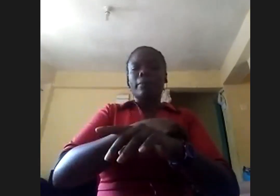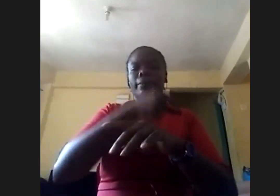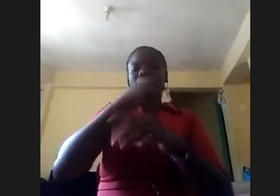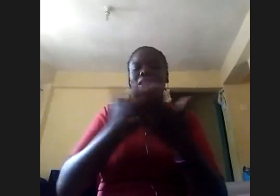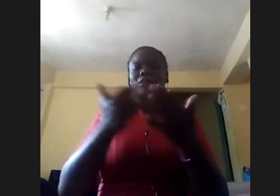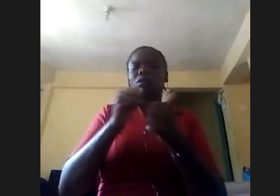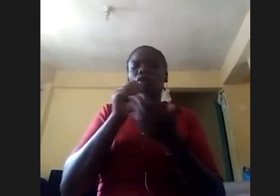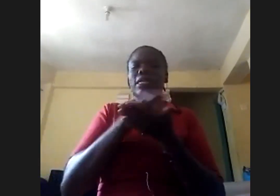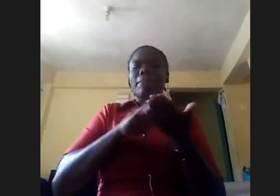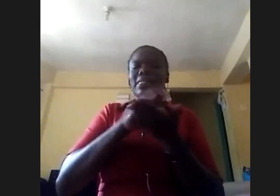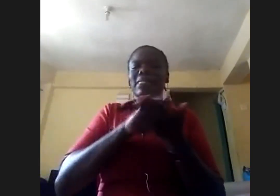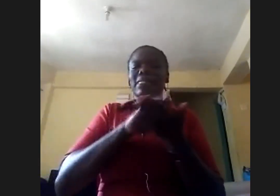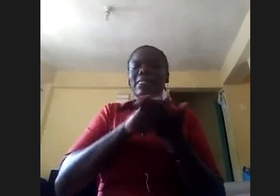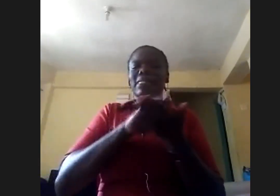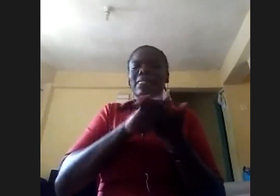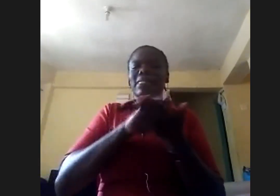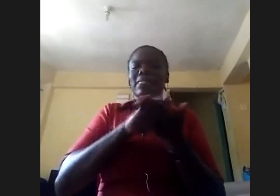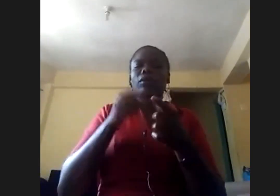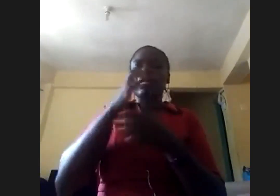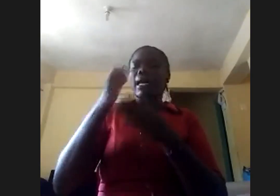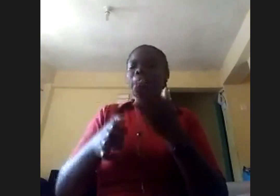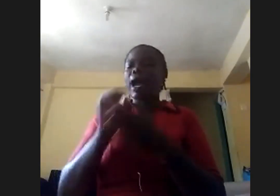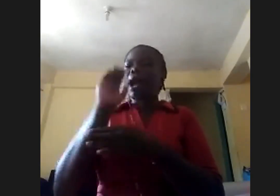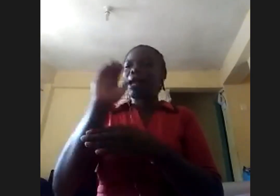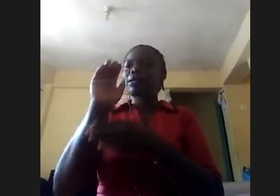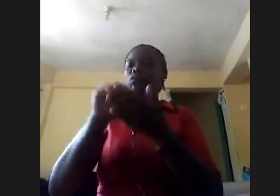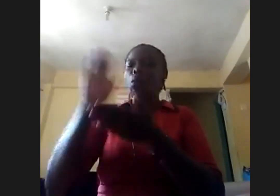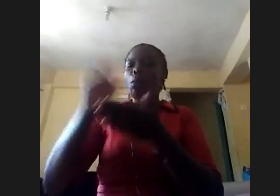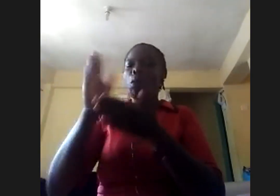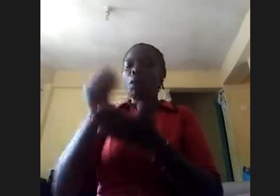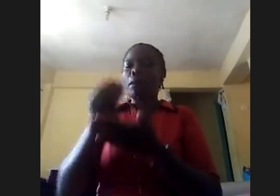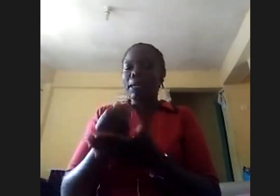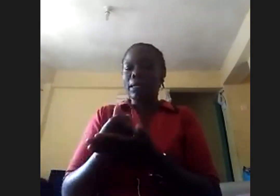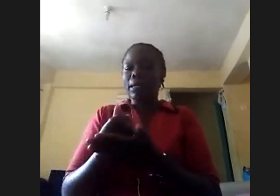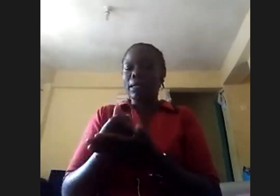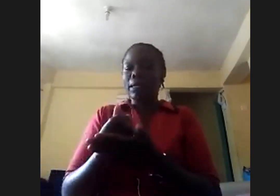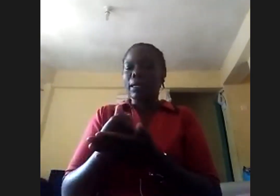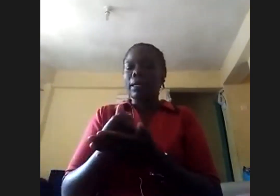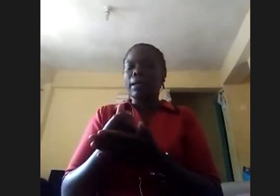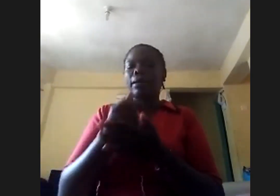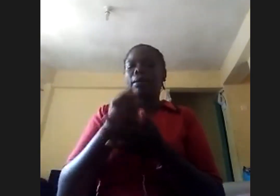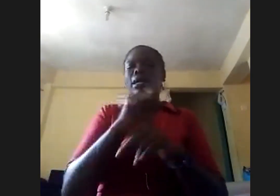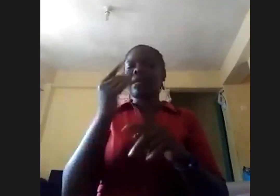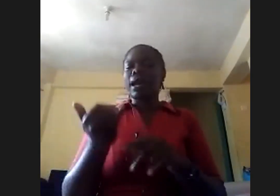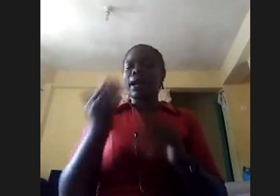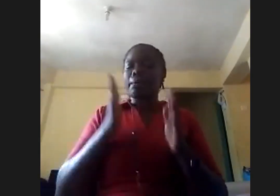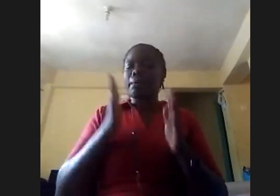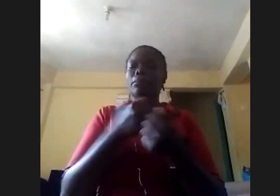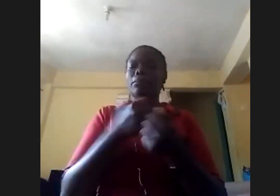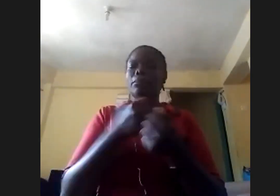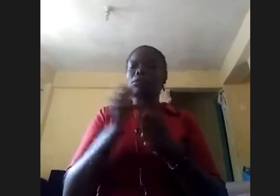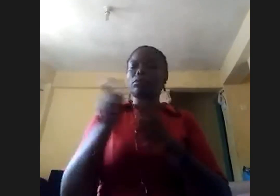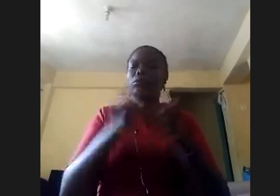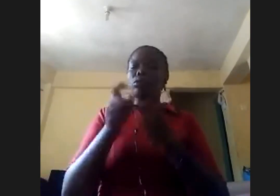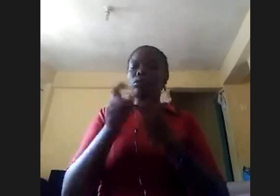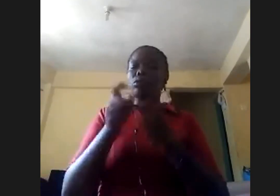your basic needs. So you'll end up either demanding for more money. So already as a young person, you're not able to manage your finances